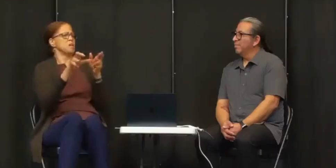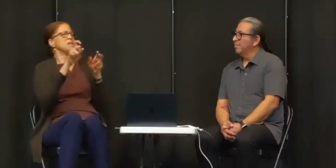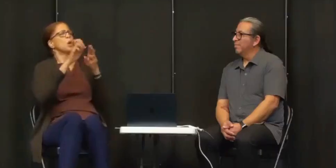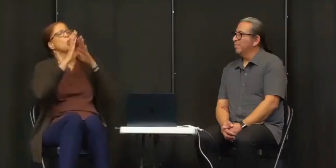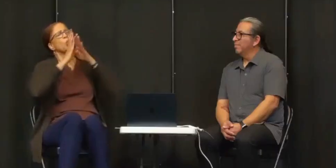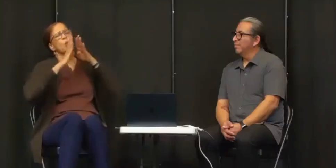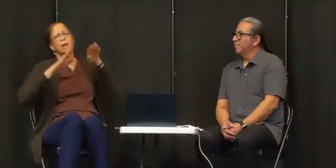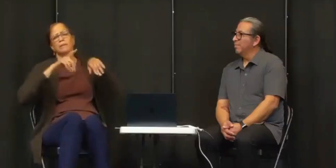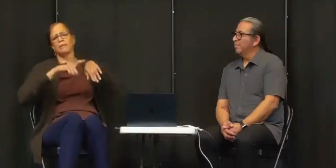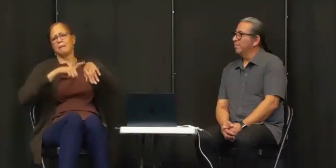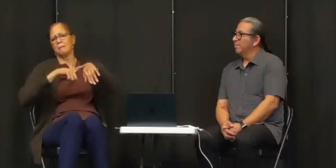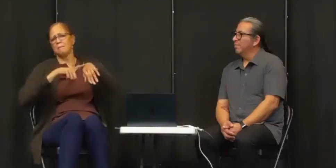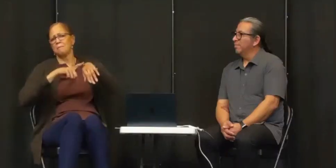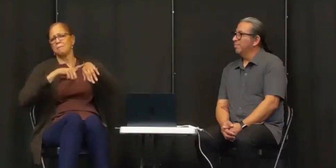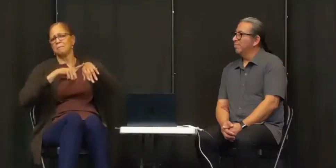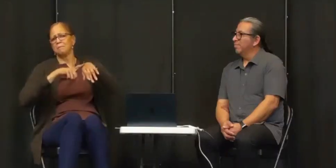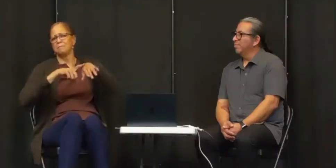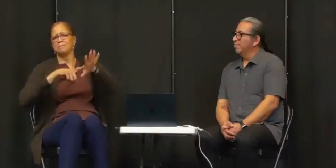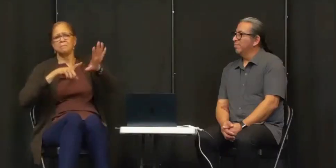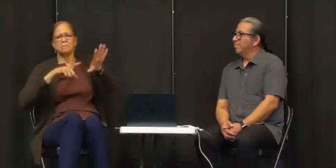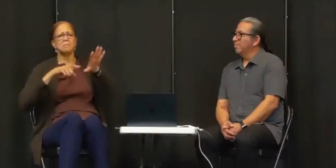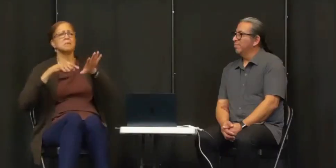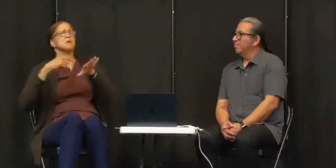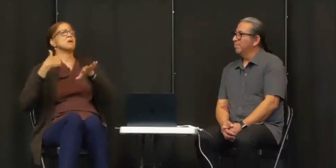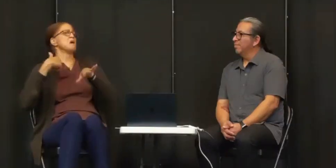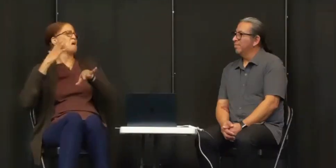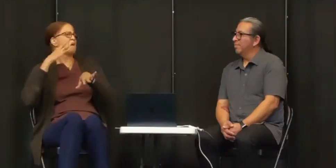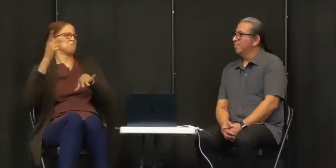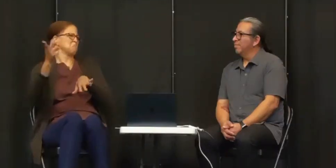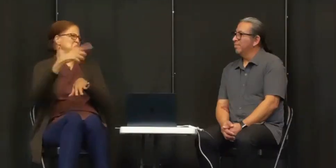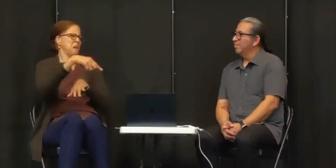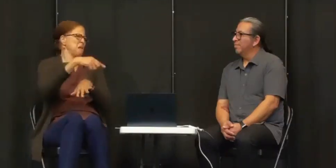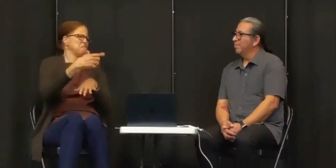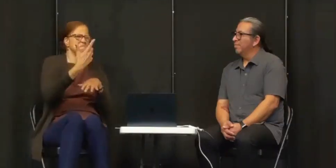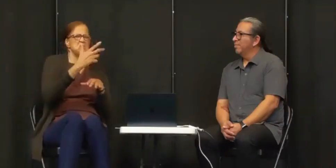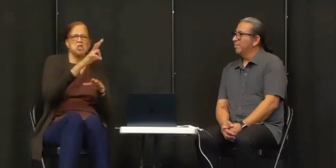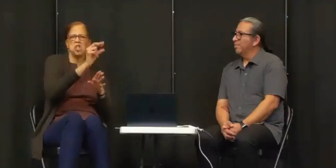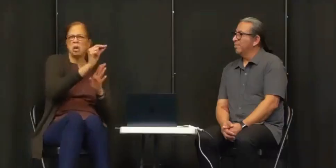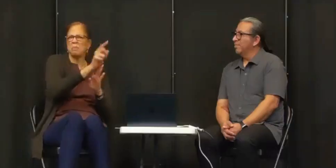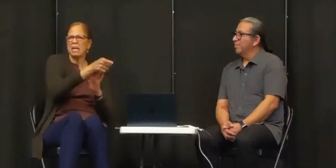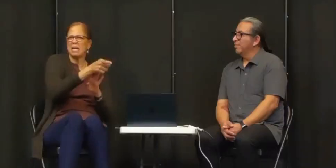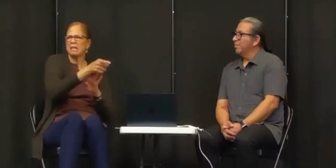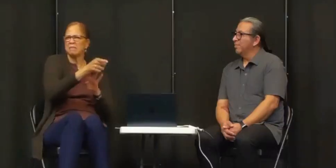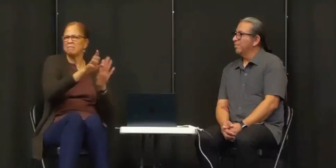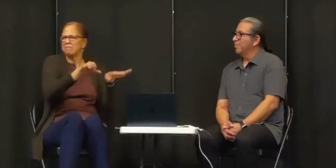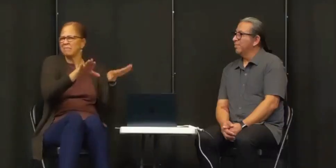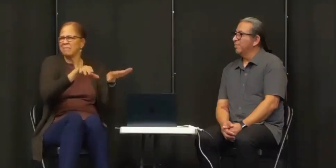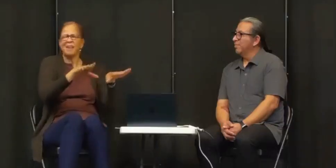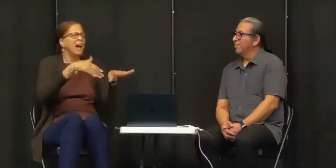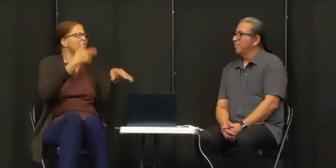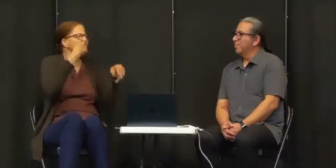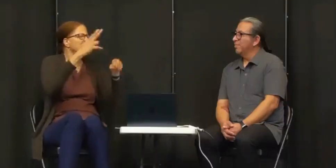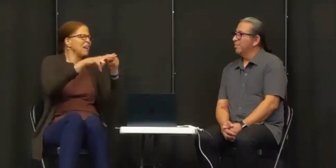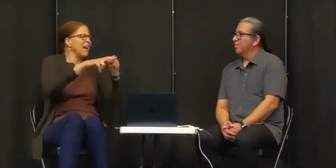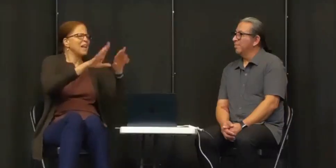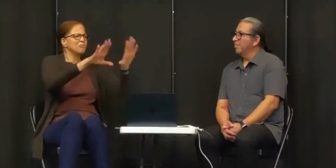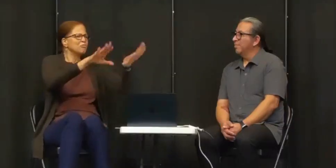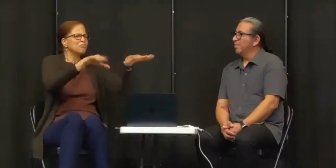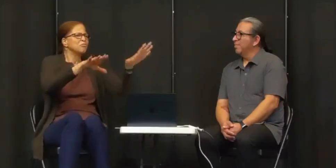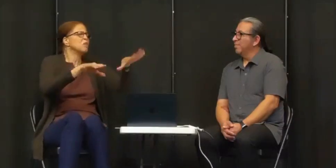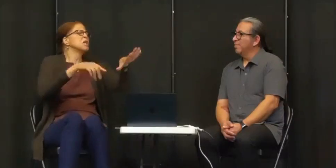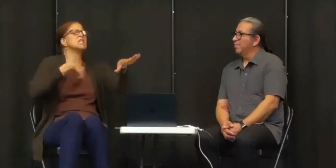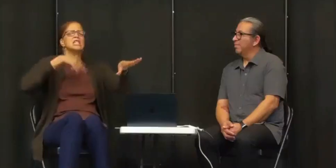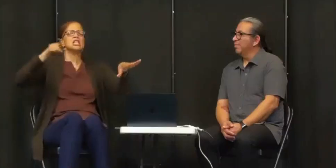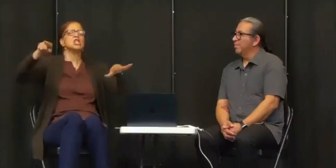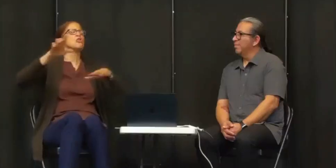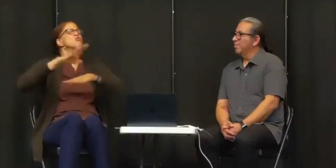example. You can say, I'm gonna go in the other room just for a little quiet time for myself, okay? I'll be back in 30 minutes or so. Have